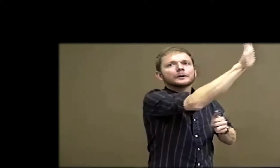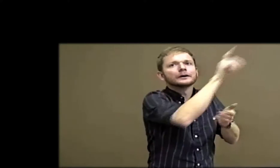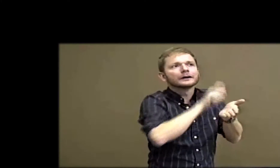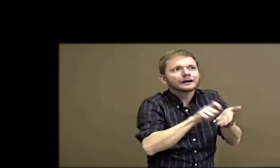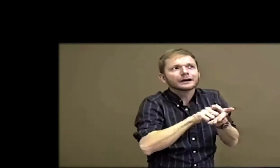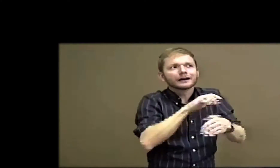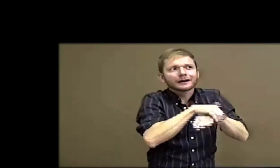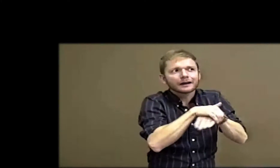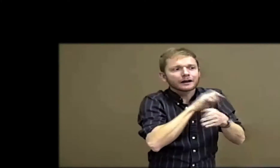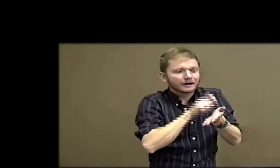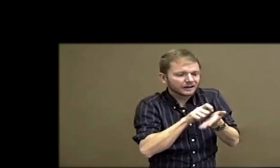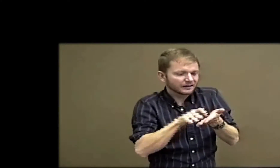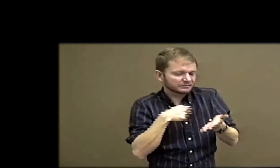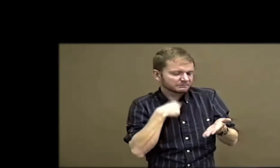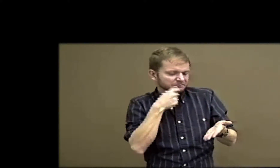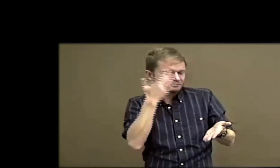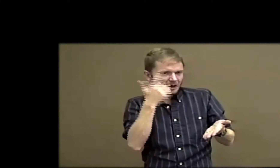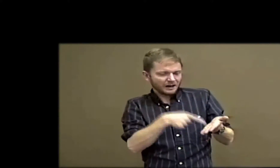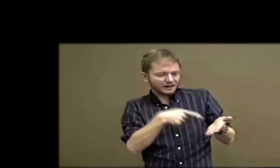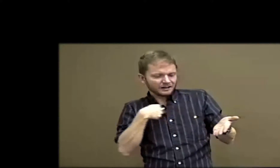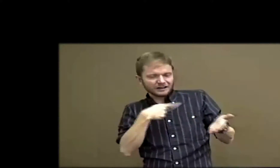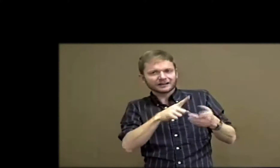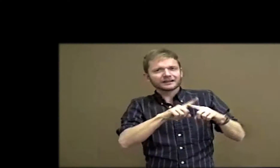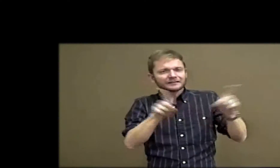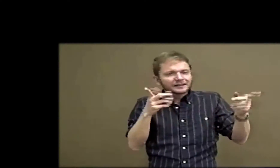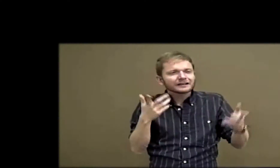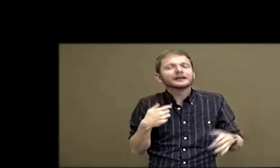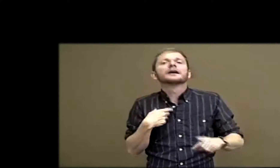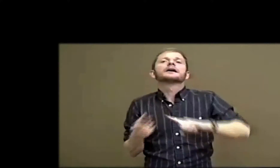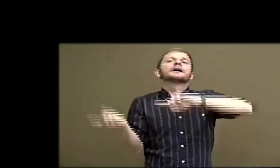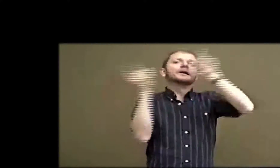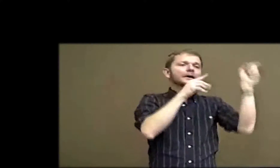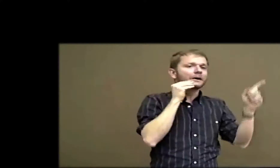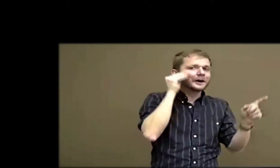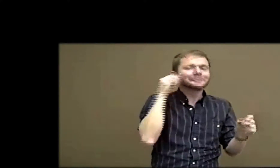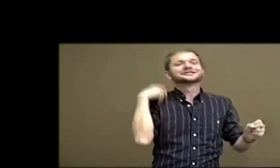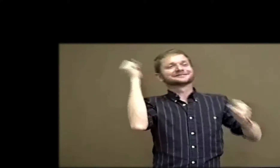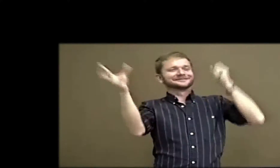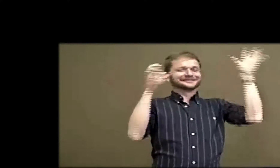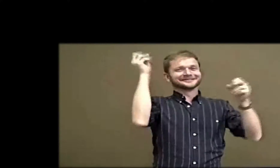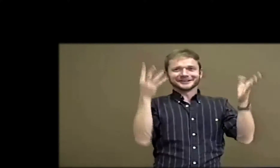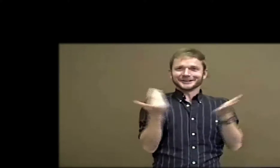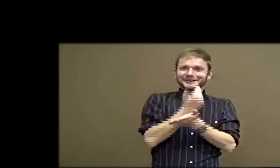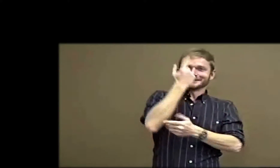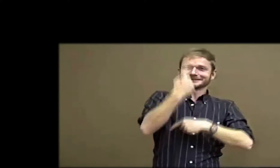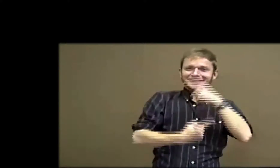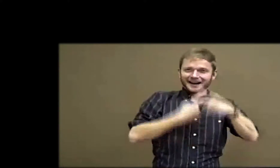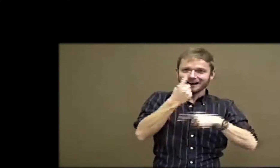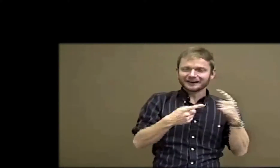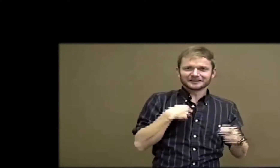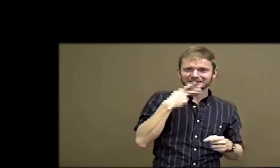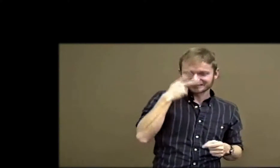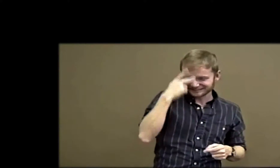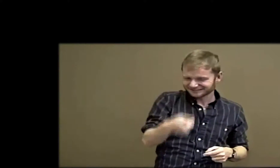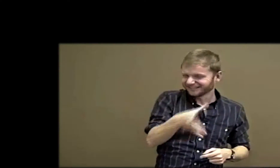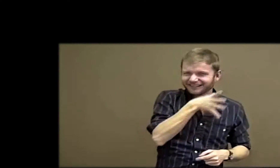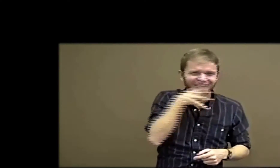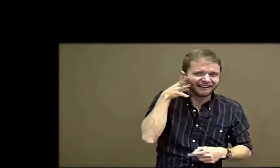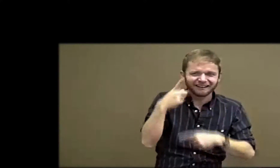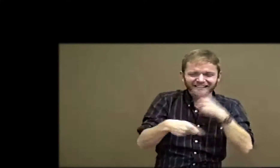what I'm used to. Then, I'd go back home and probably show my family all the signs I learned in school that day. But they'd be shocked and say it's all wrong, saying